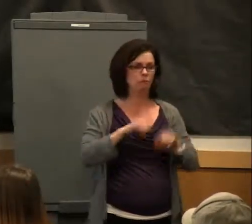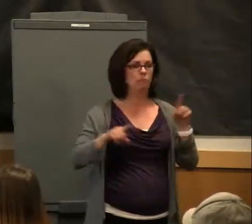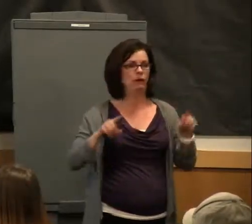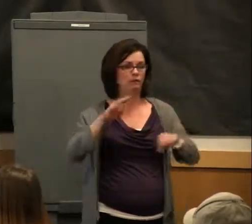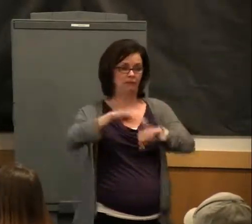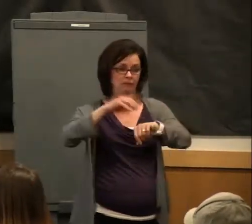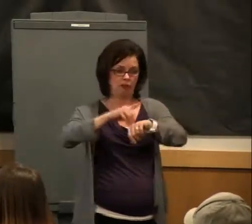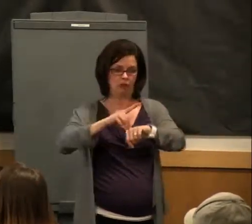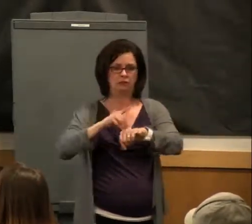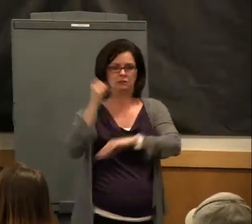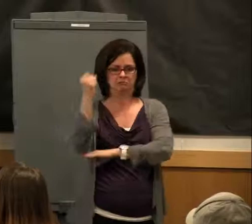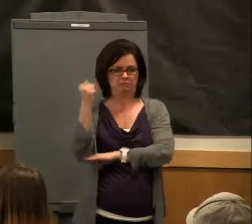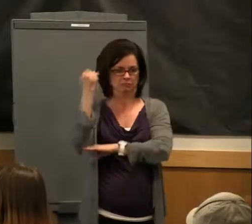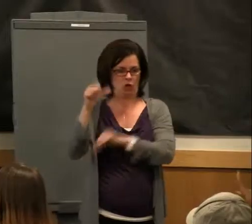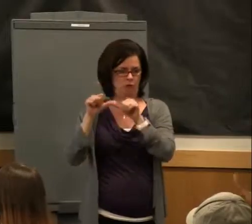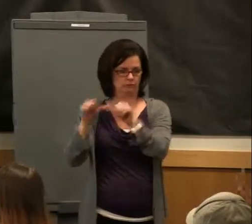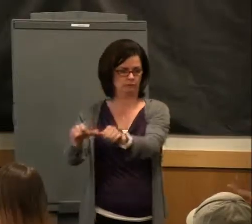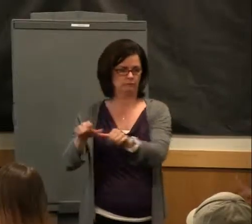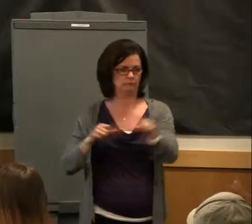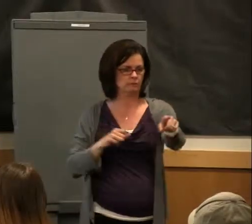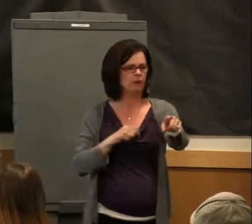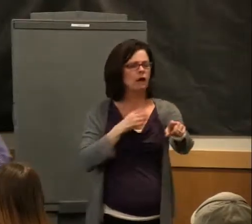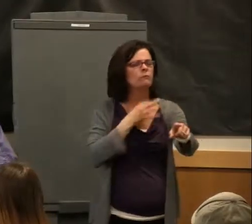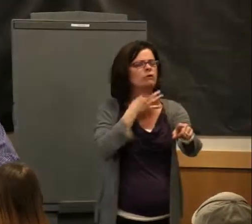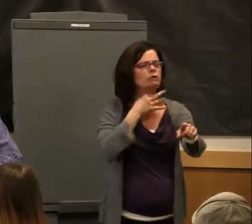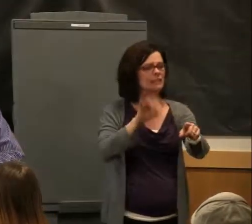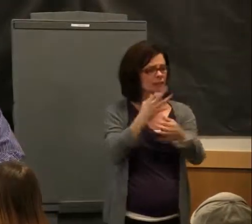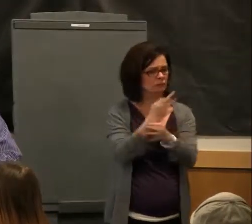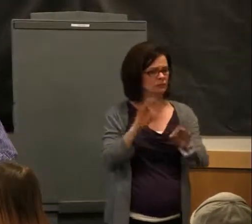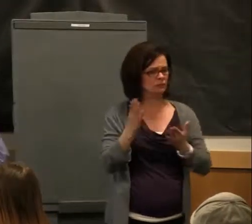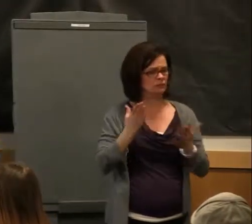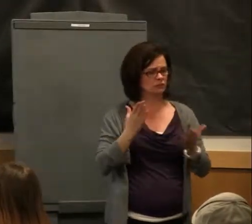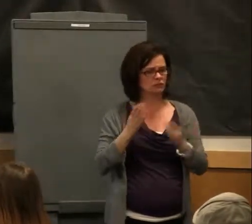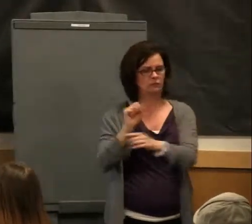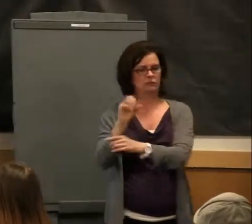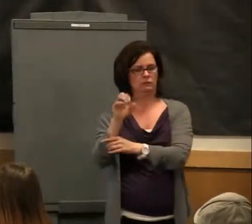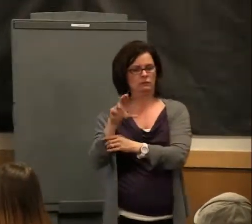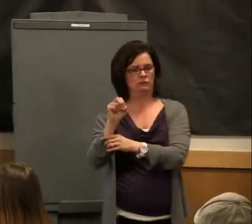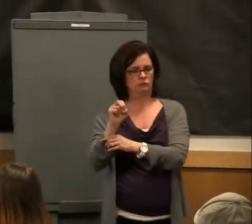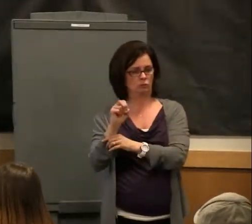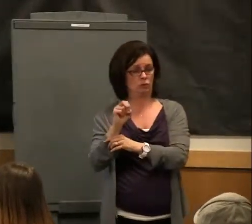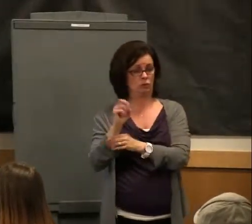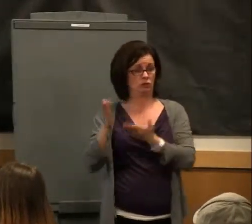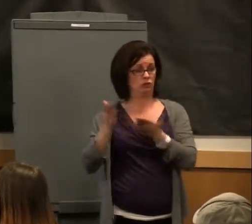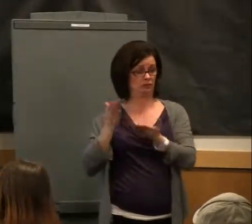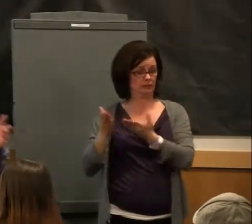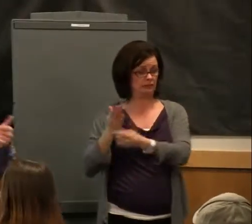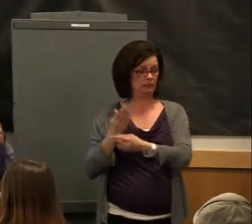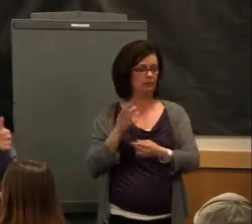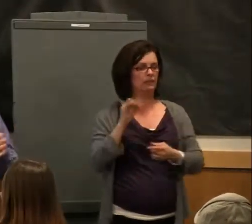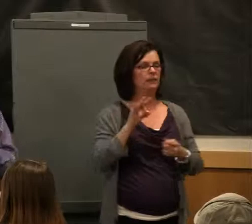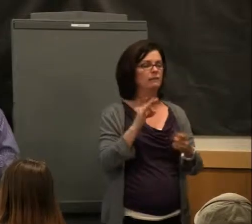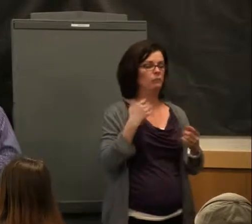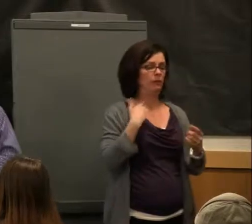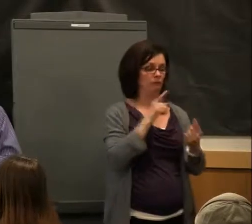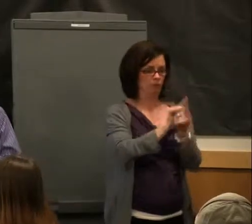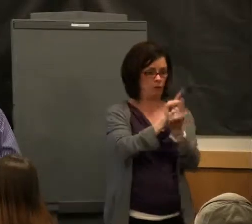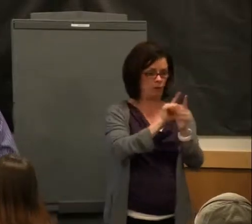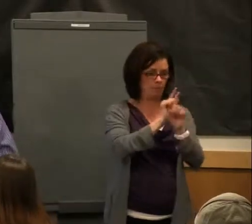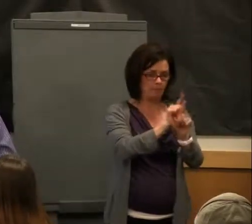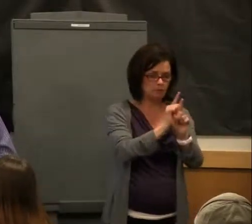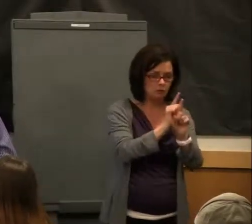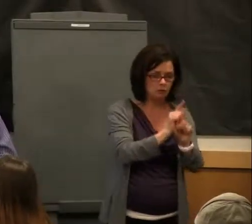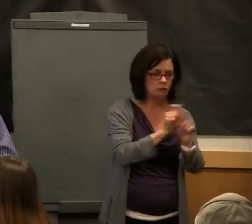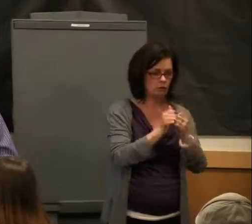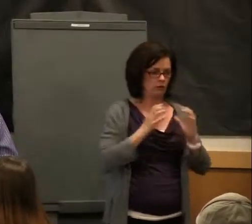on. All right, any other questions? Yes. SCORE services are when we do mentoring one-on-one with